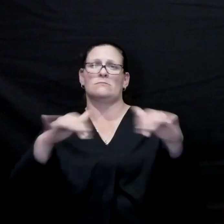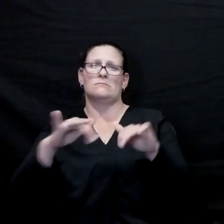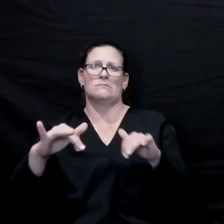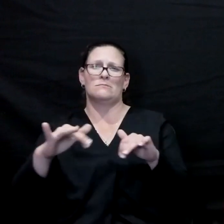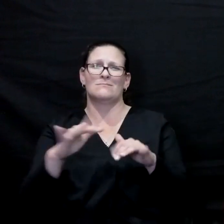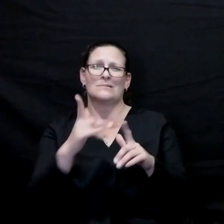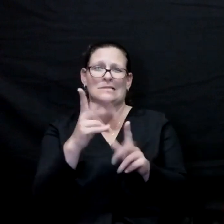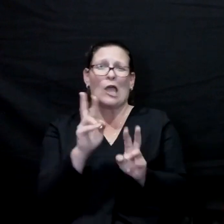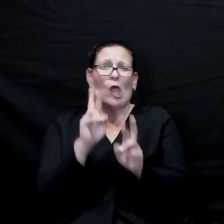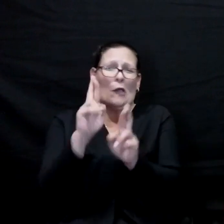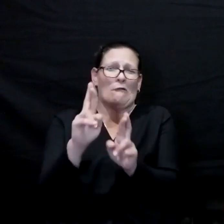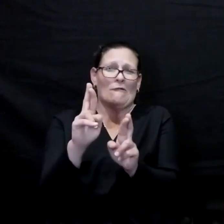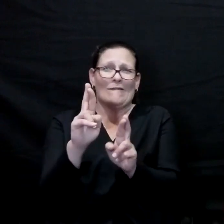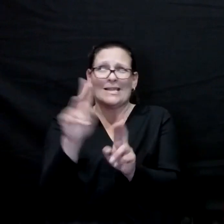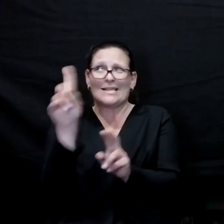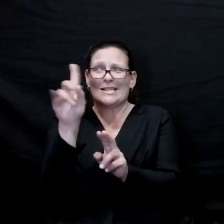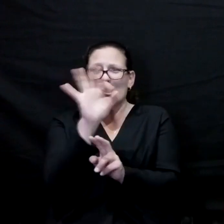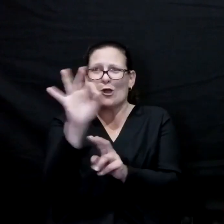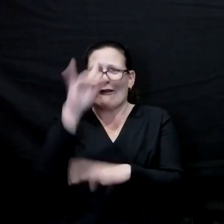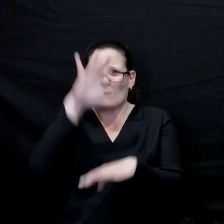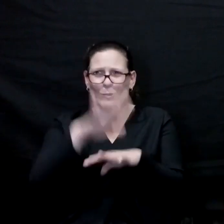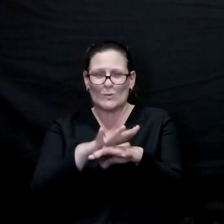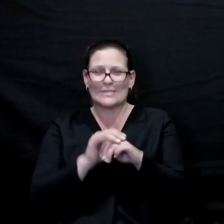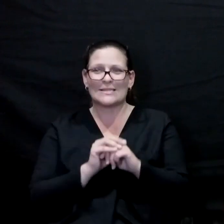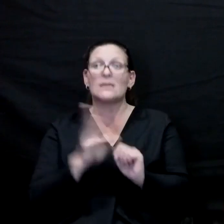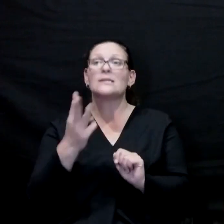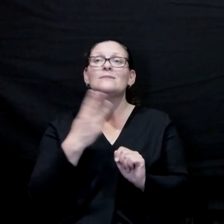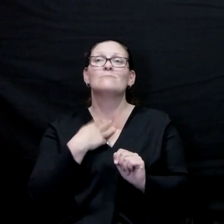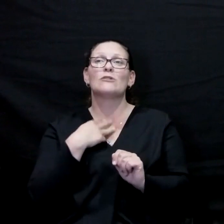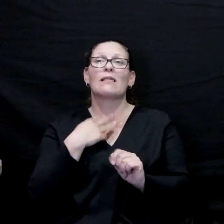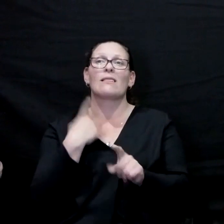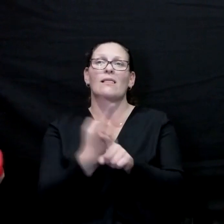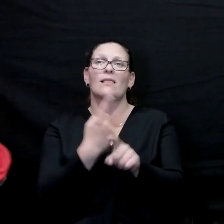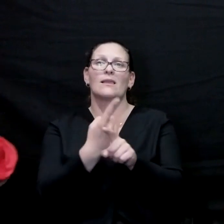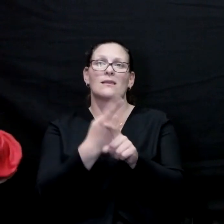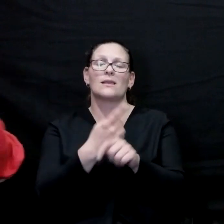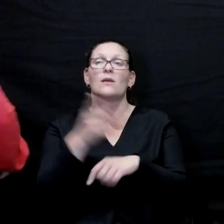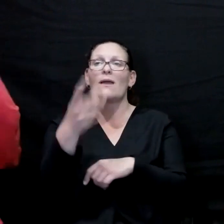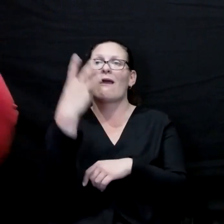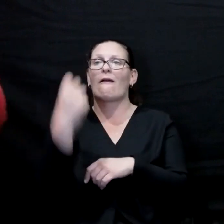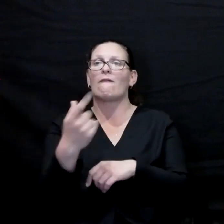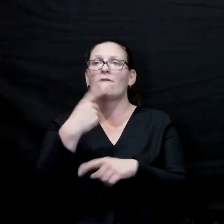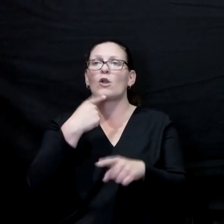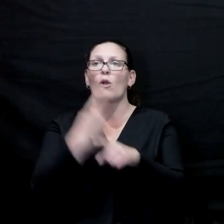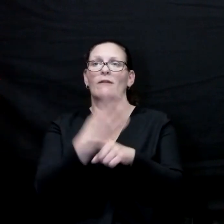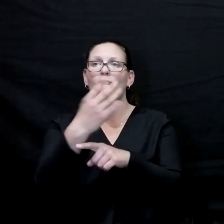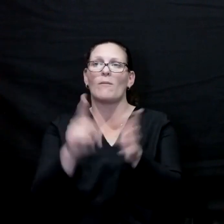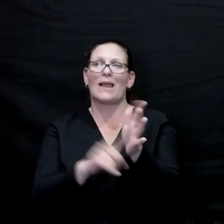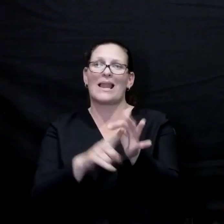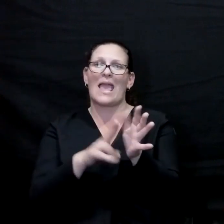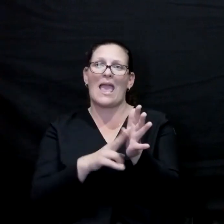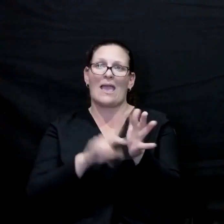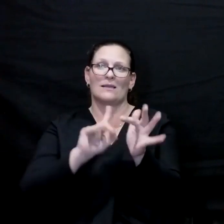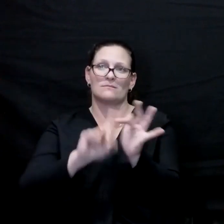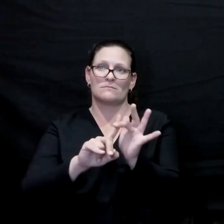It's Meredith speaking, Rita. There's a comment here from Leanne. We are currently waiting